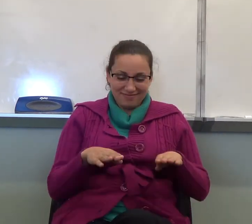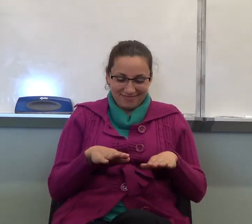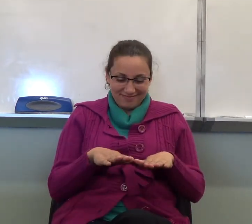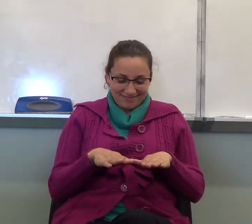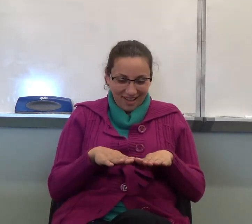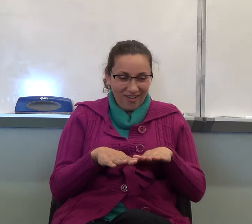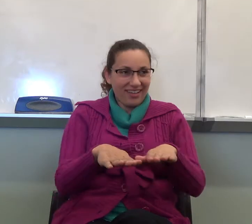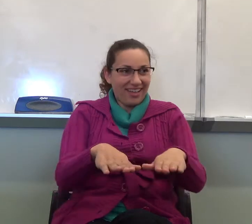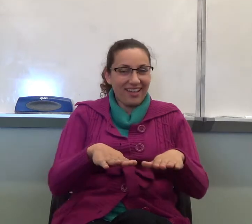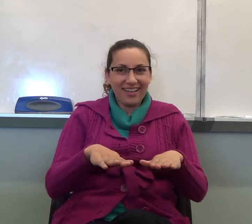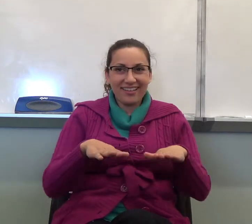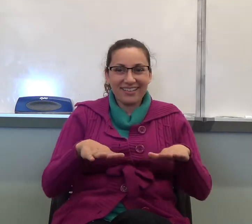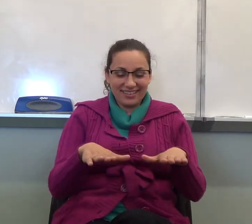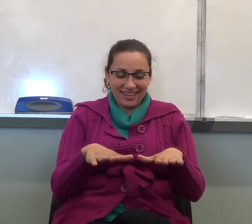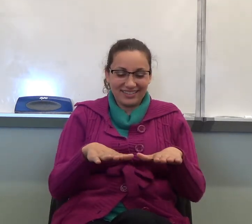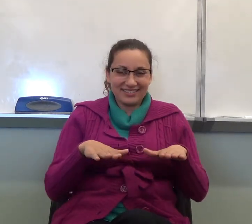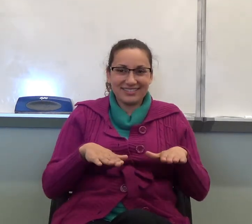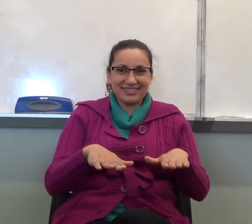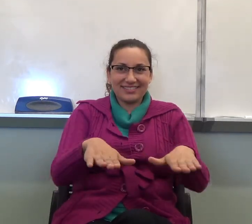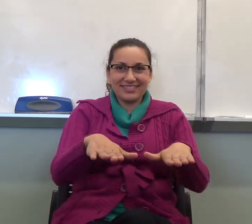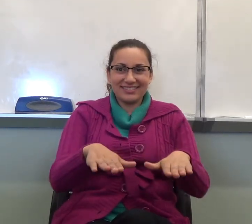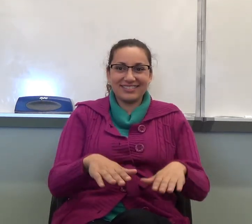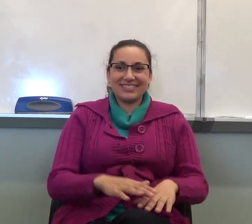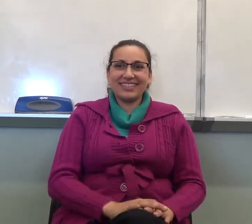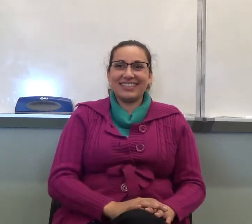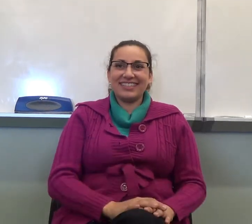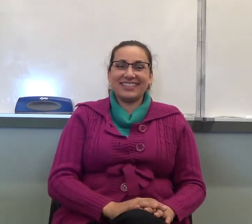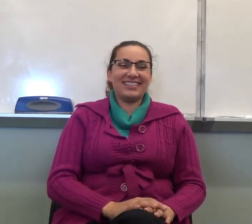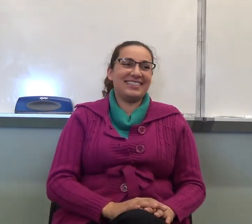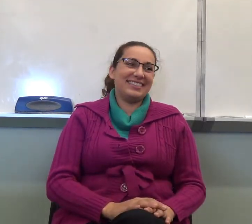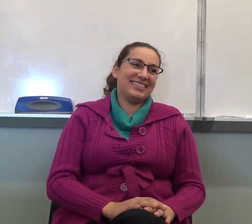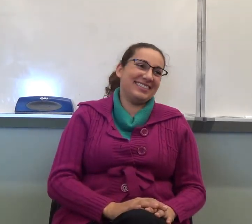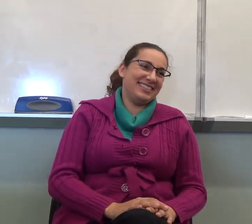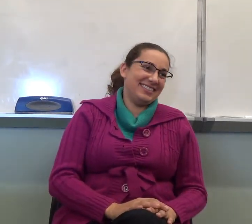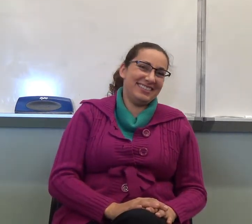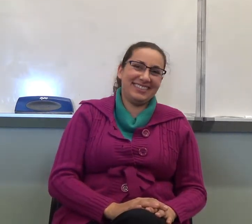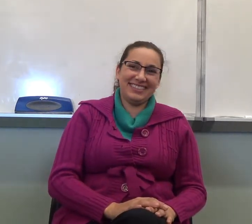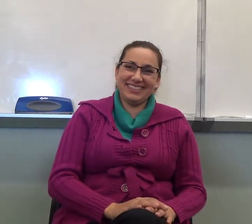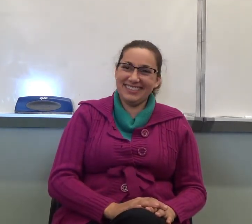3. And likewise, 3 is the opposite of -3. One's the opposite of the other.